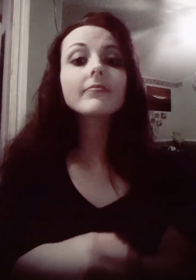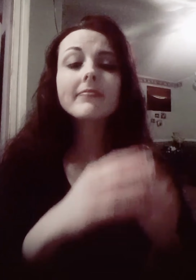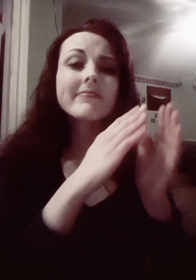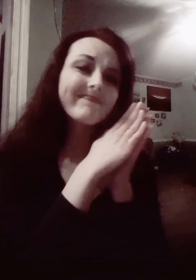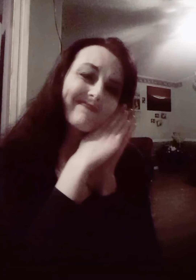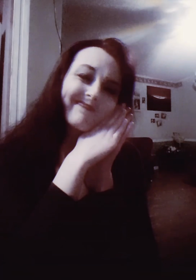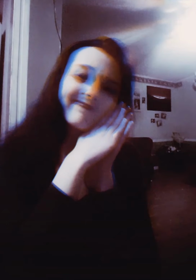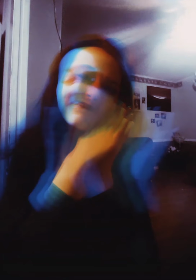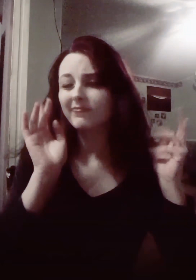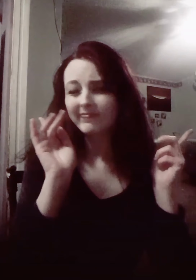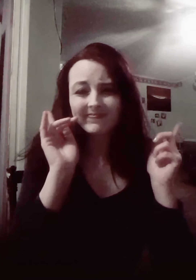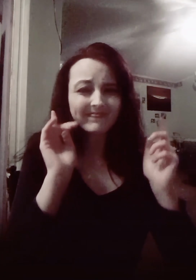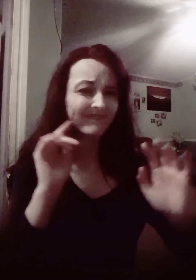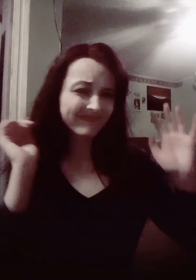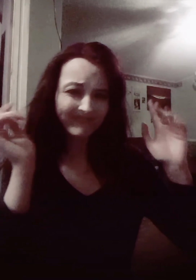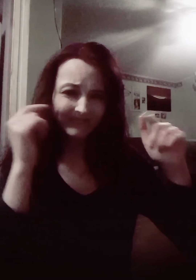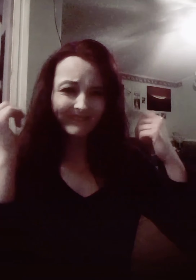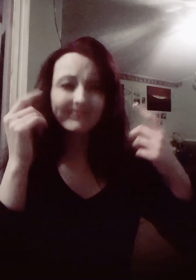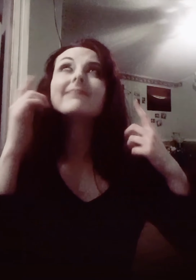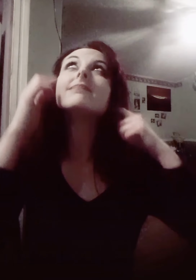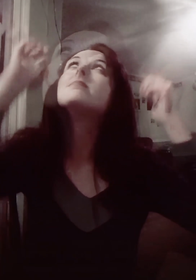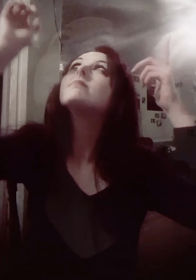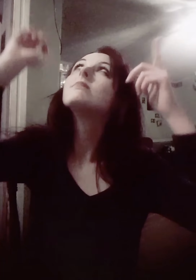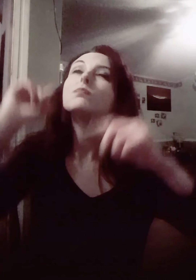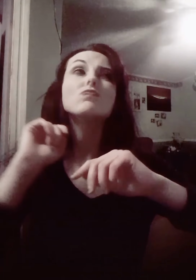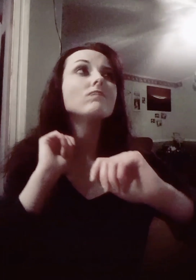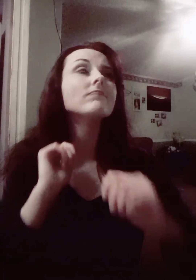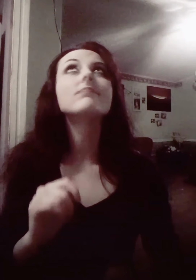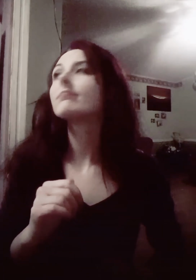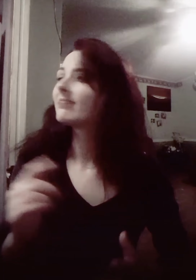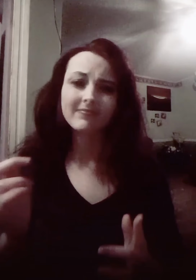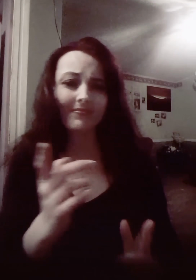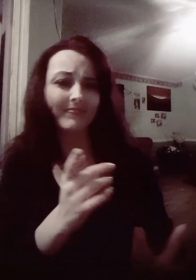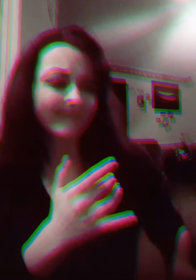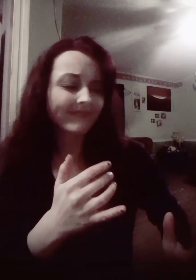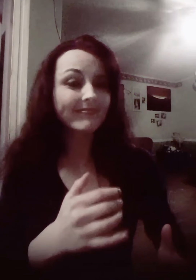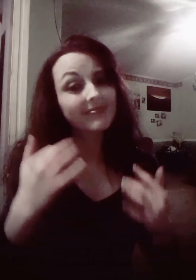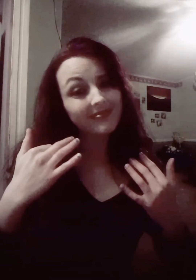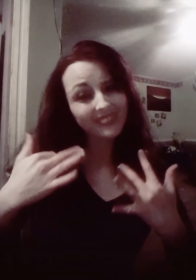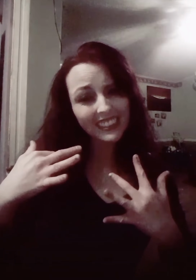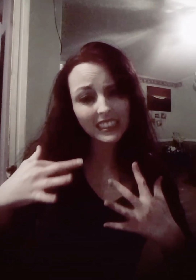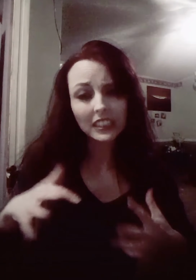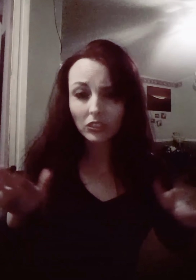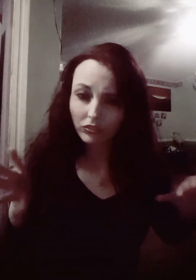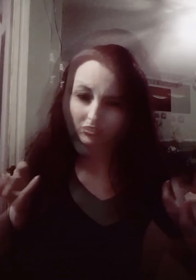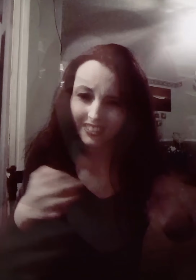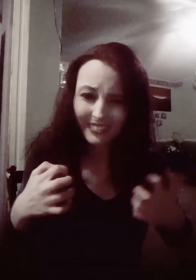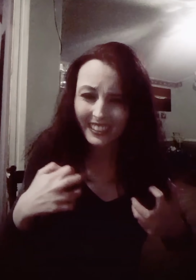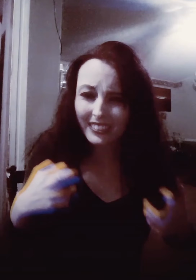Laying in my bed, I'm just staring at the ceiling, baby. I just wanna know if you feel what I'm feeling, baby. Got you on